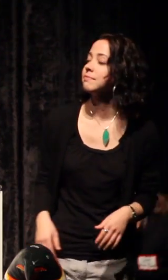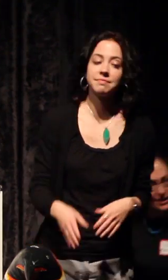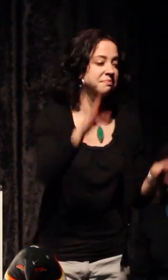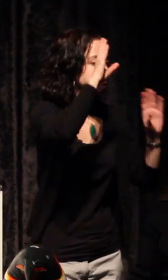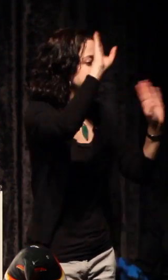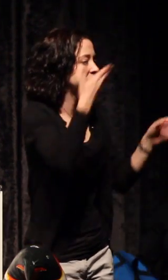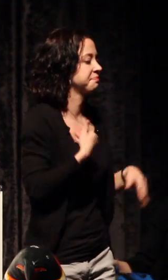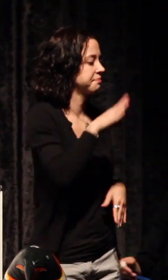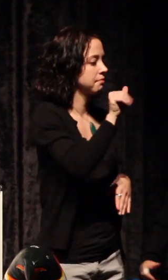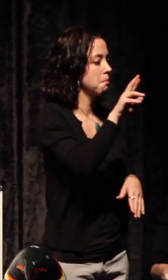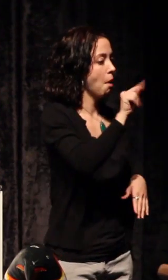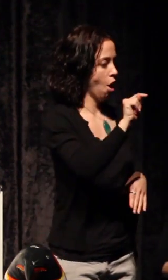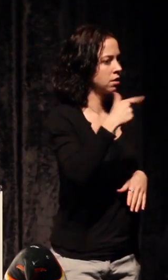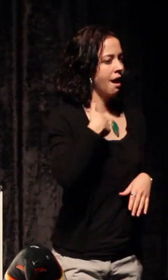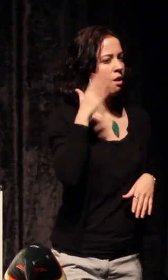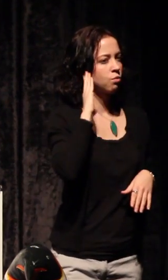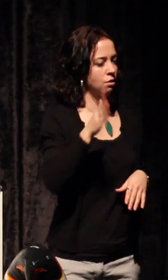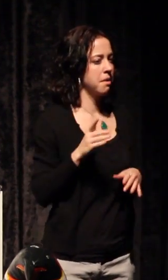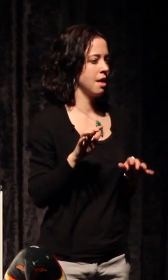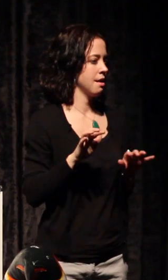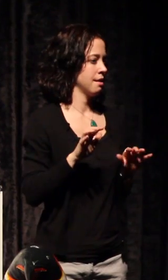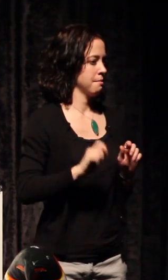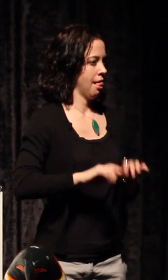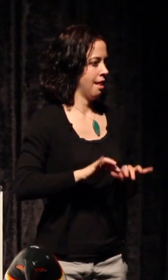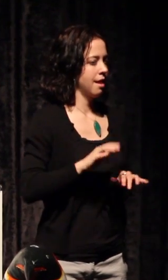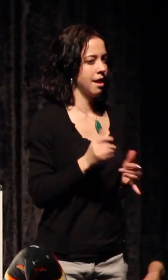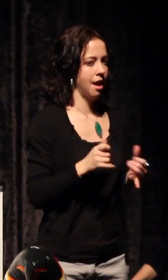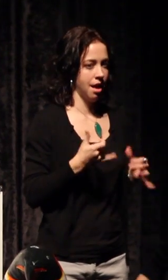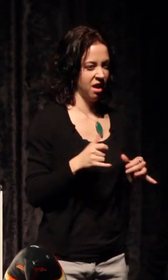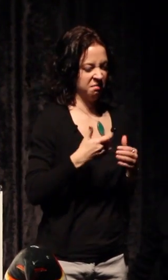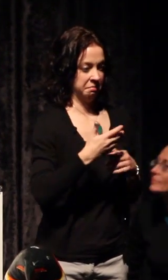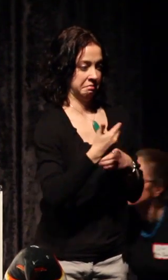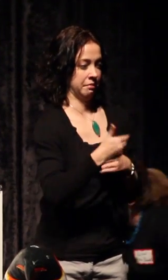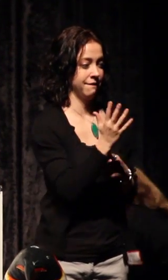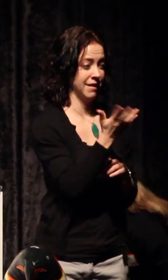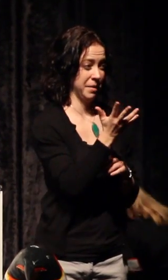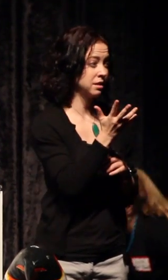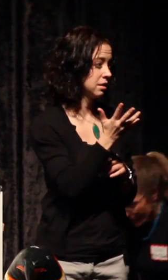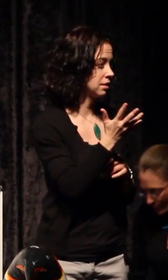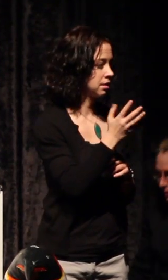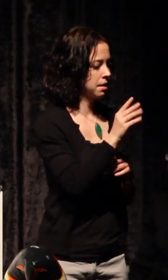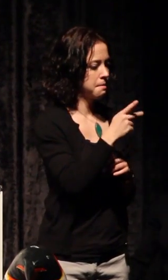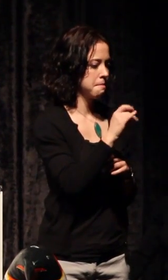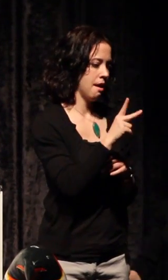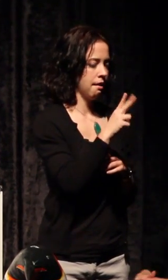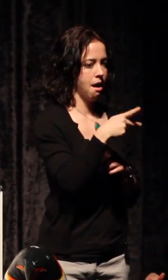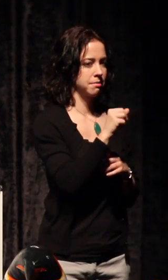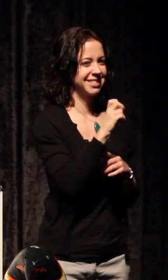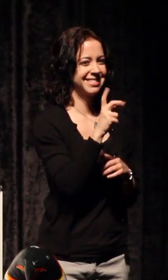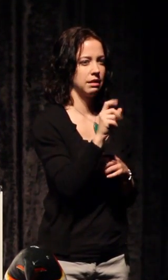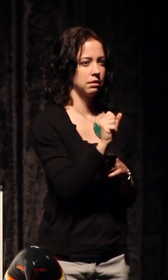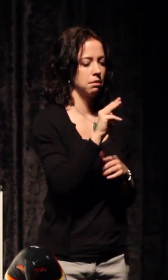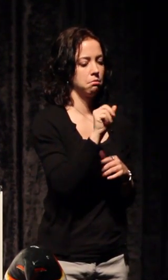Hi there, my name is Bart, and I'll be playing in the Pickup Sticks Marimba Band in just 5 minutes. I wanted to use this few minutes to spend with